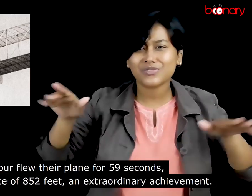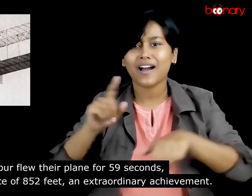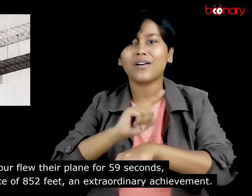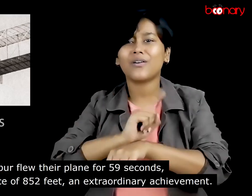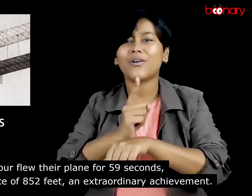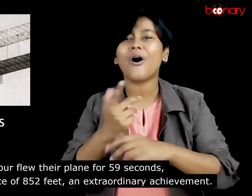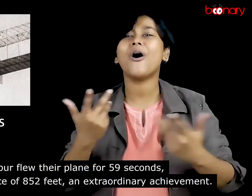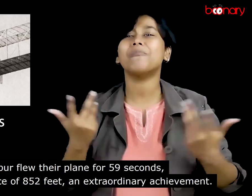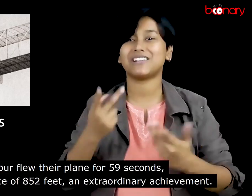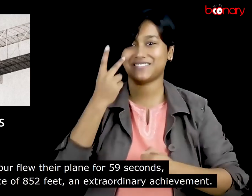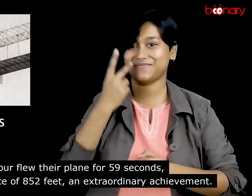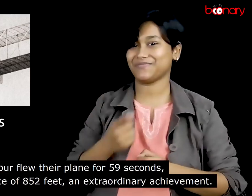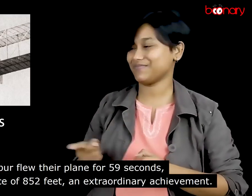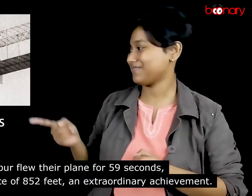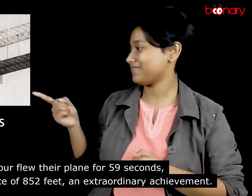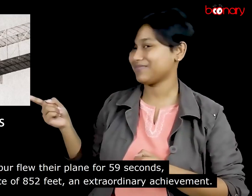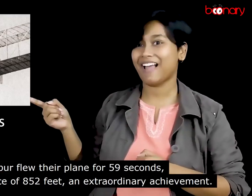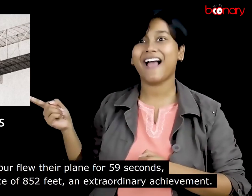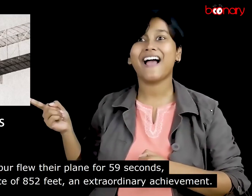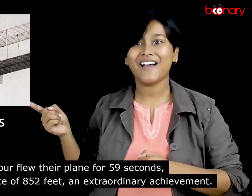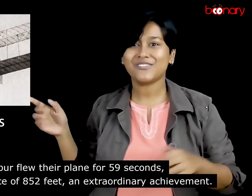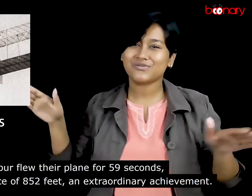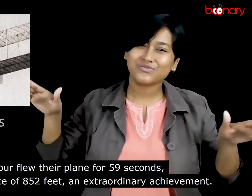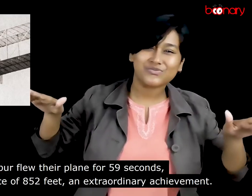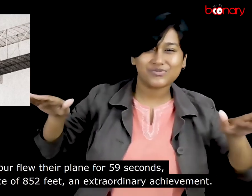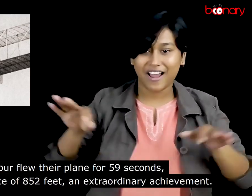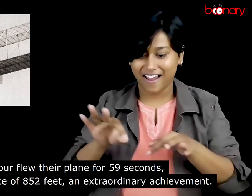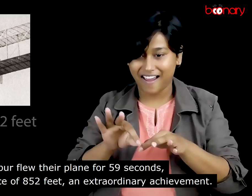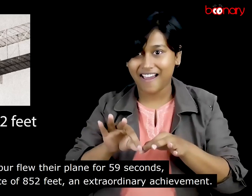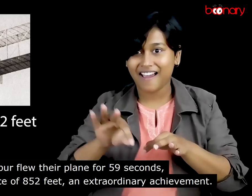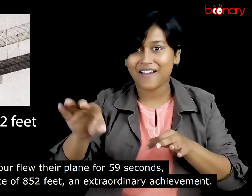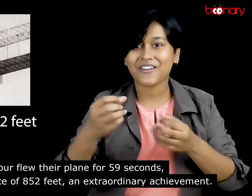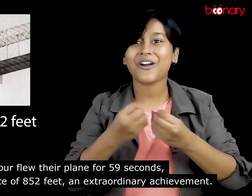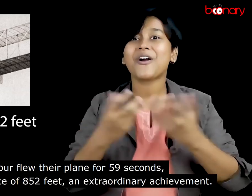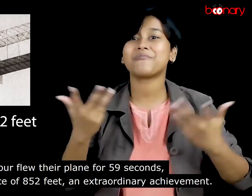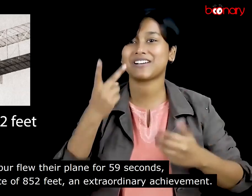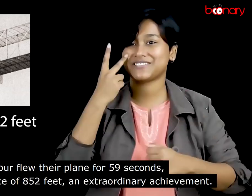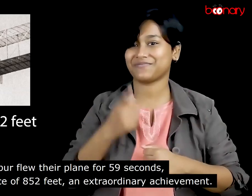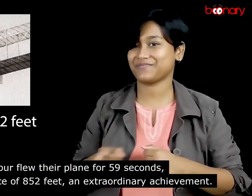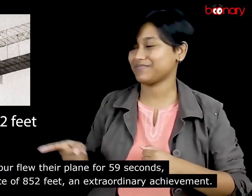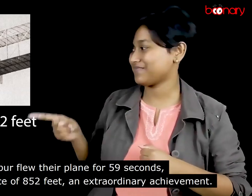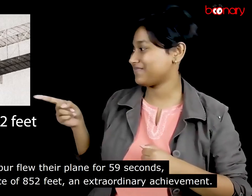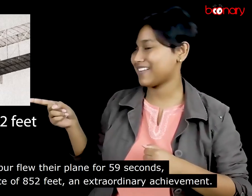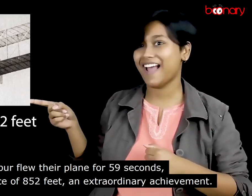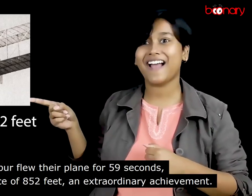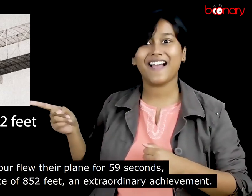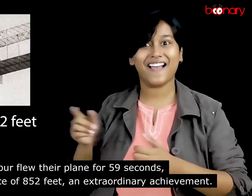Wilbur flew the plane for 59 seconds over a distance of 852 feet,